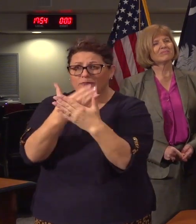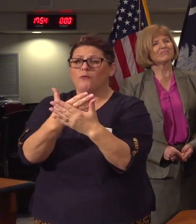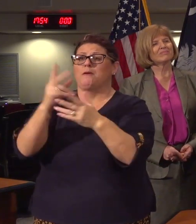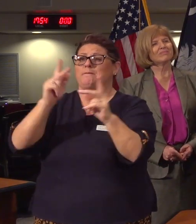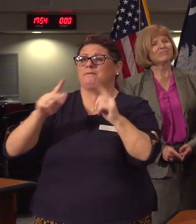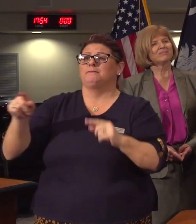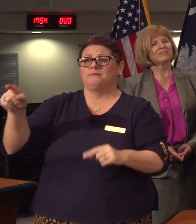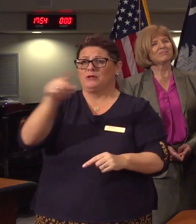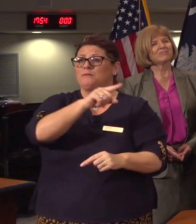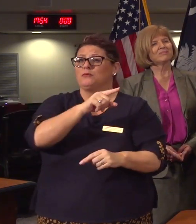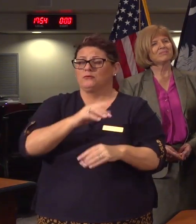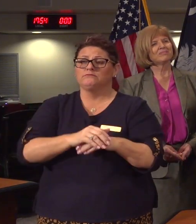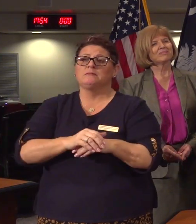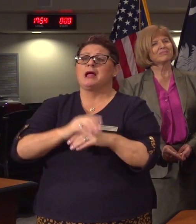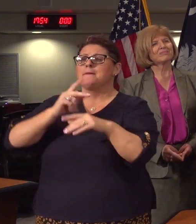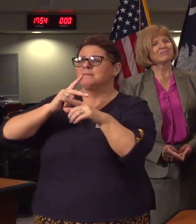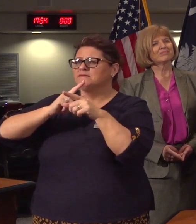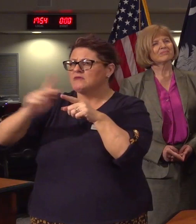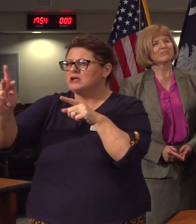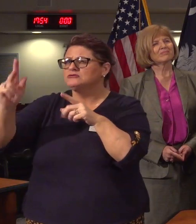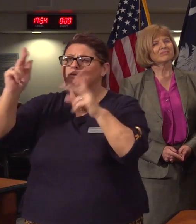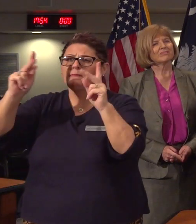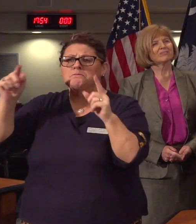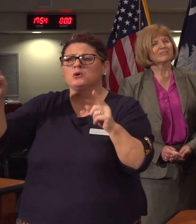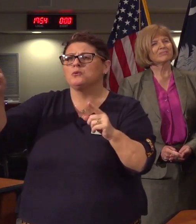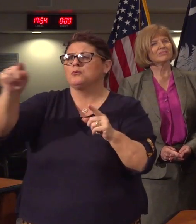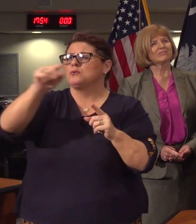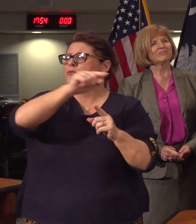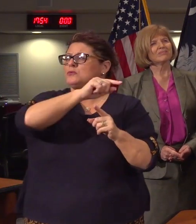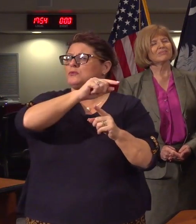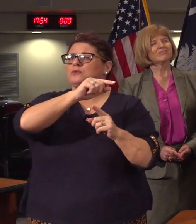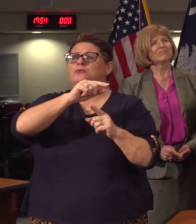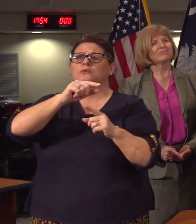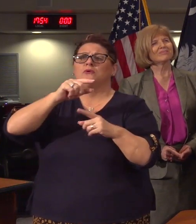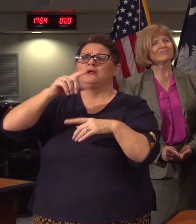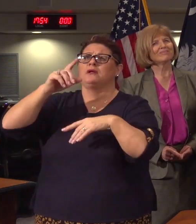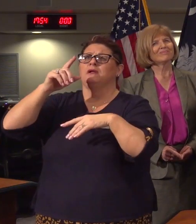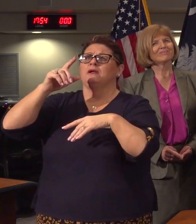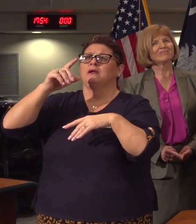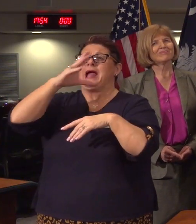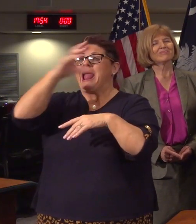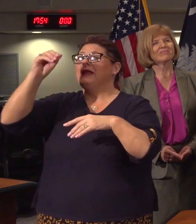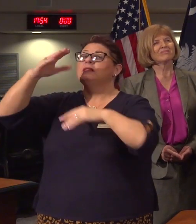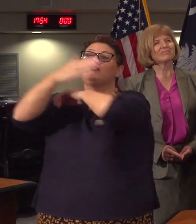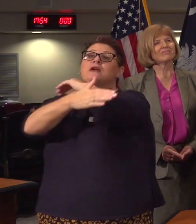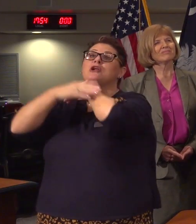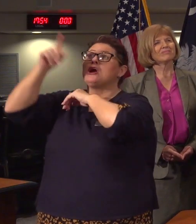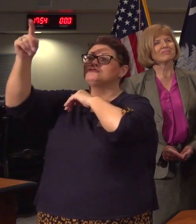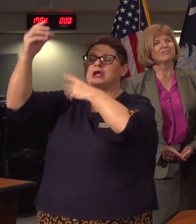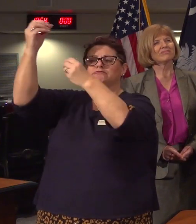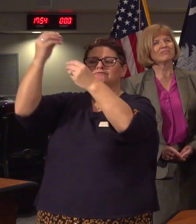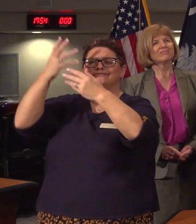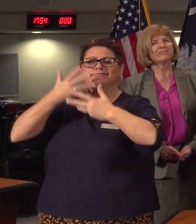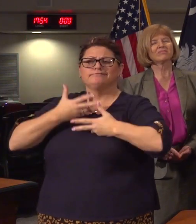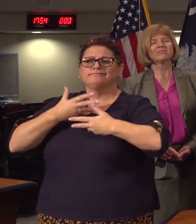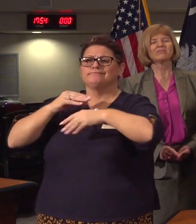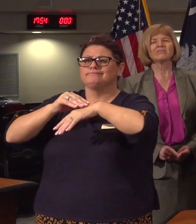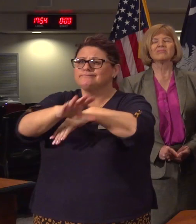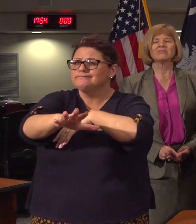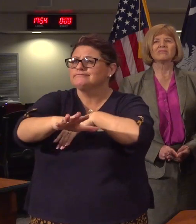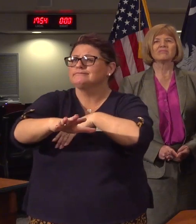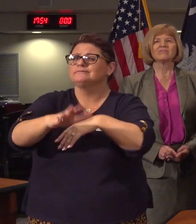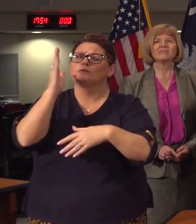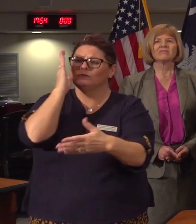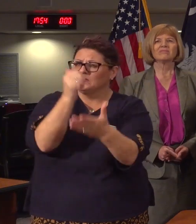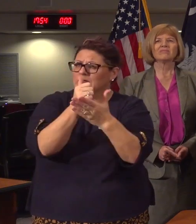the professionals, the highest professionals you can find in the country, who are giving us information, advice, and guidance. We have the support of